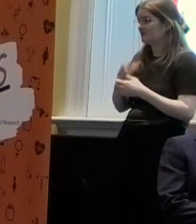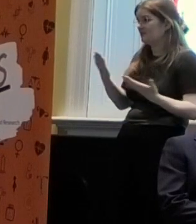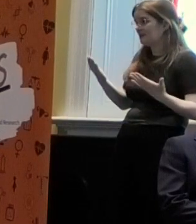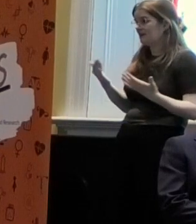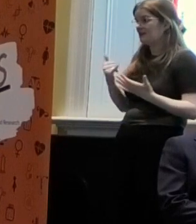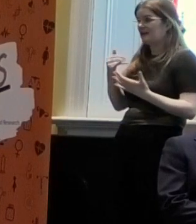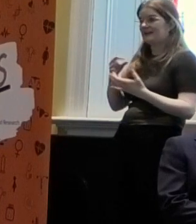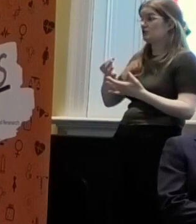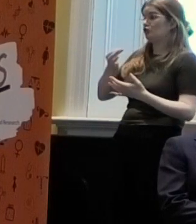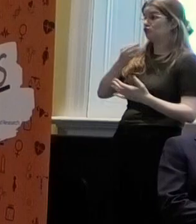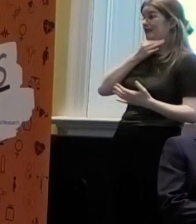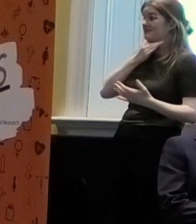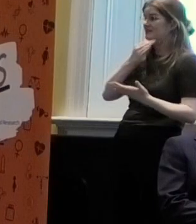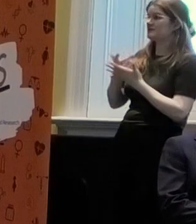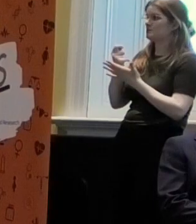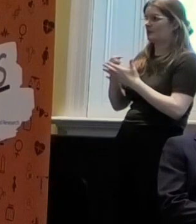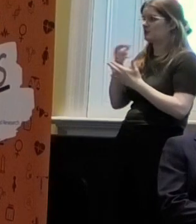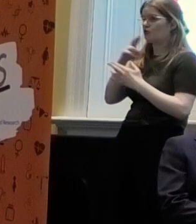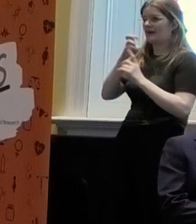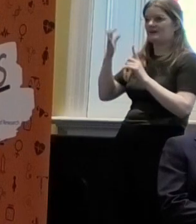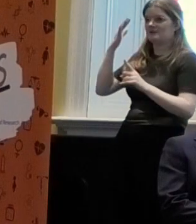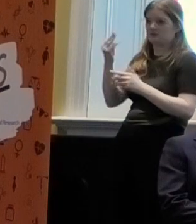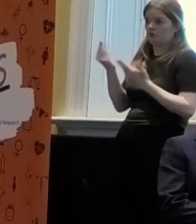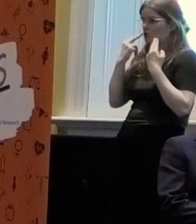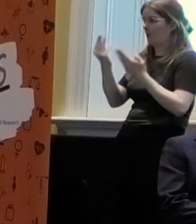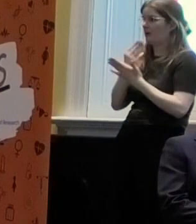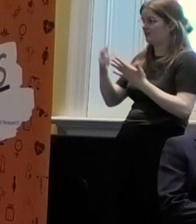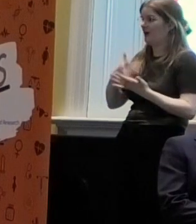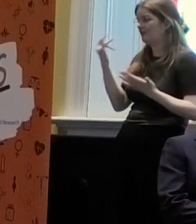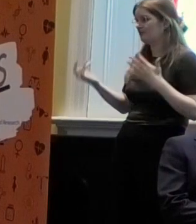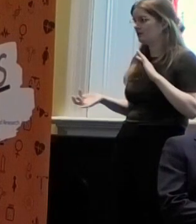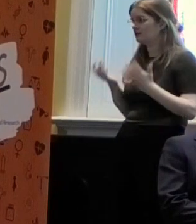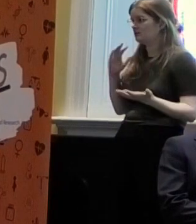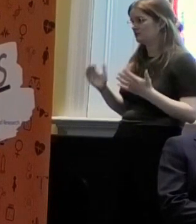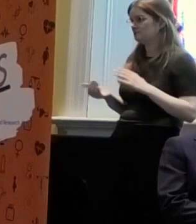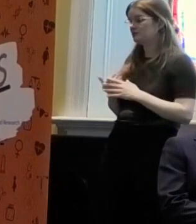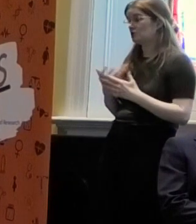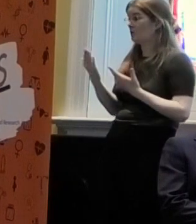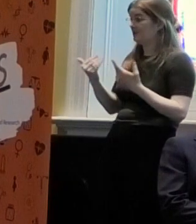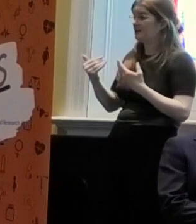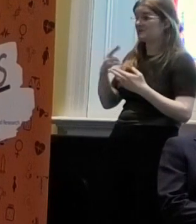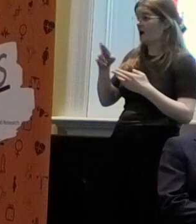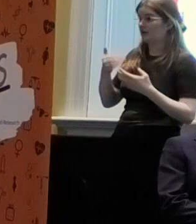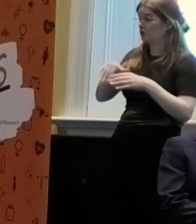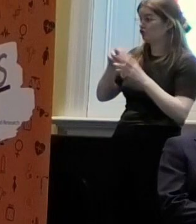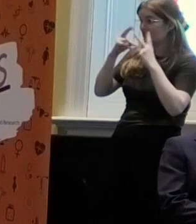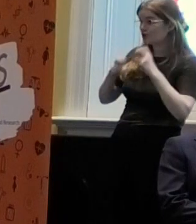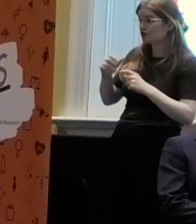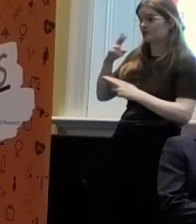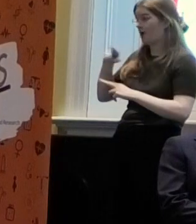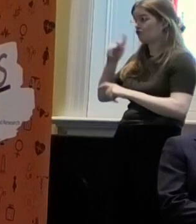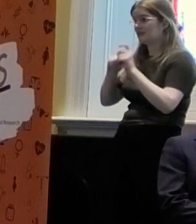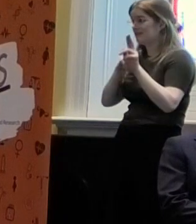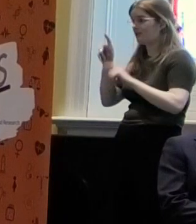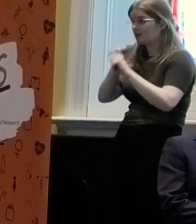as opposed to recognizing it as part of the normal life course. And therefore it's excluded in research. It's not considered. We're